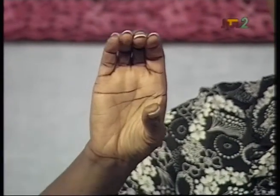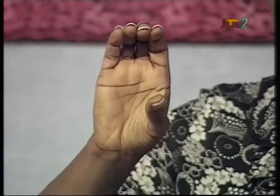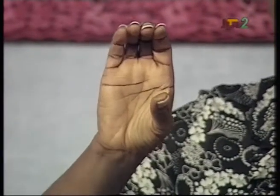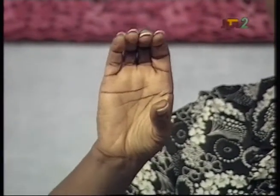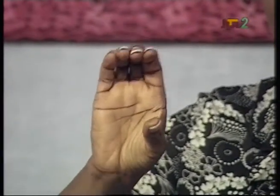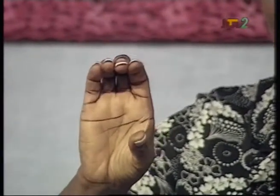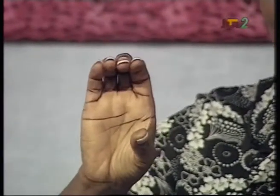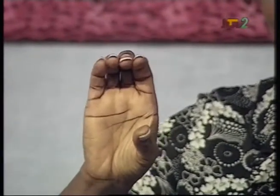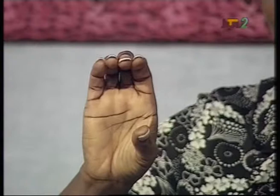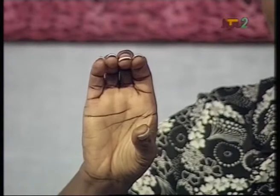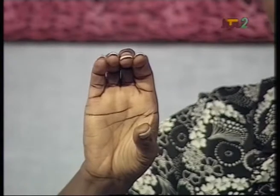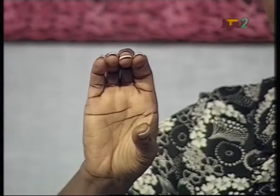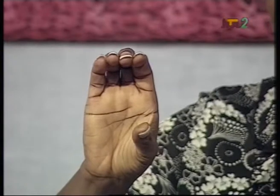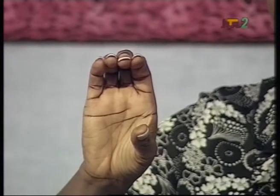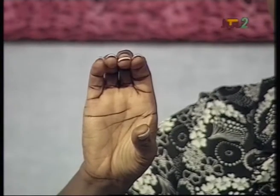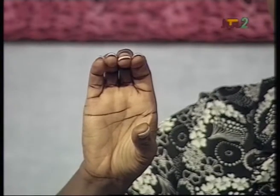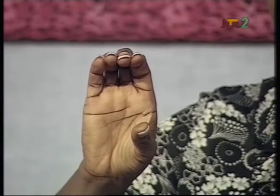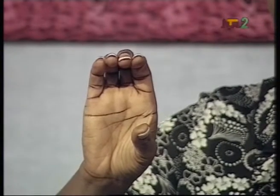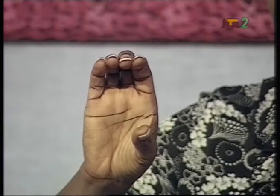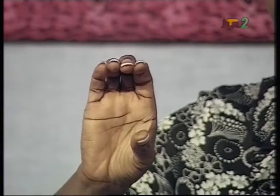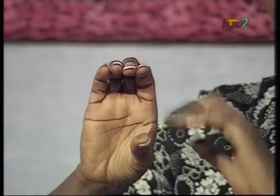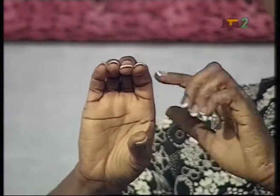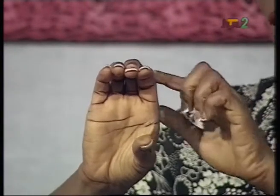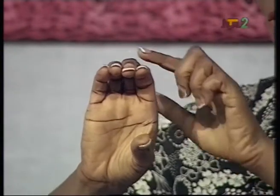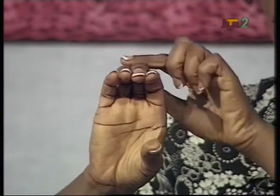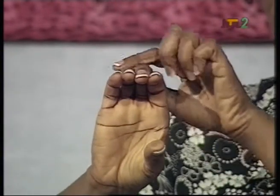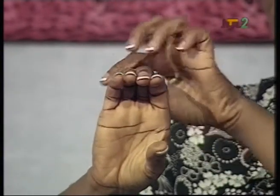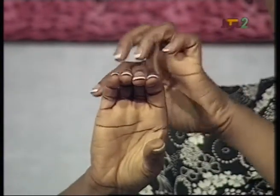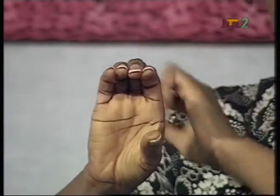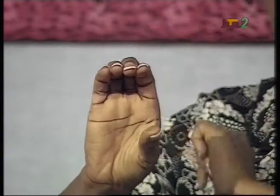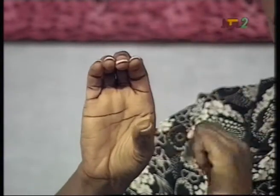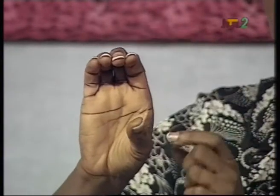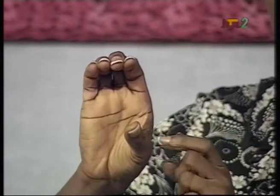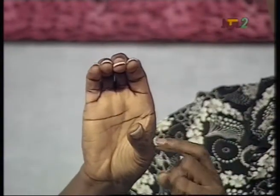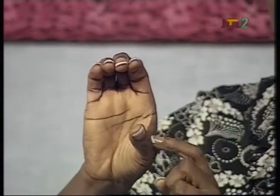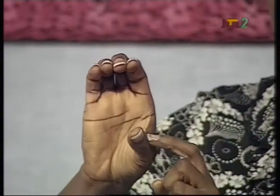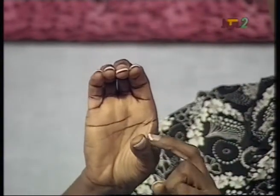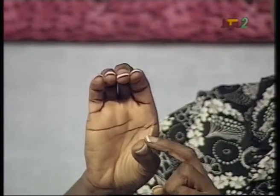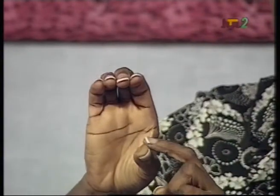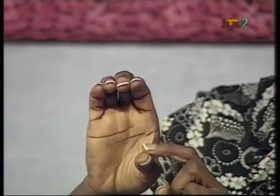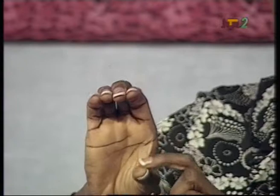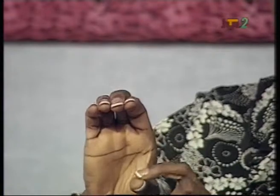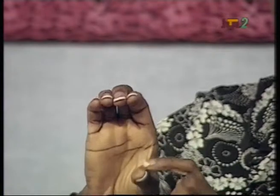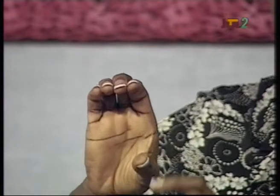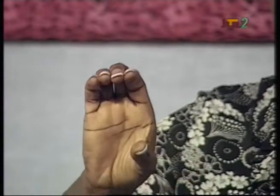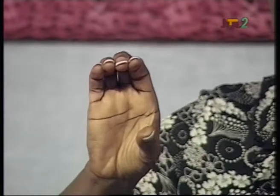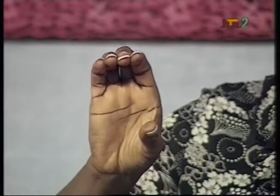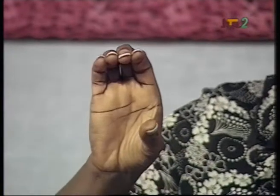This is C. Beatrice. All fingers crunched, extending the thumb. That's letter